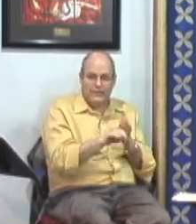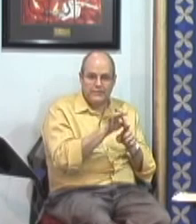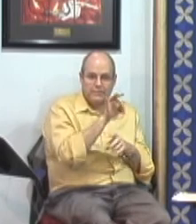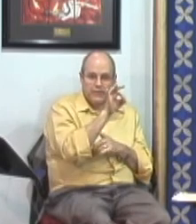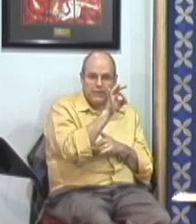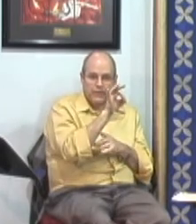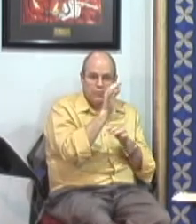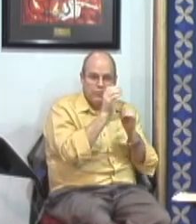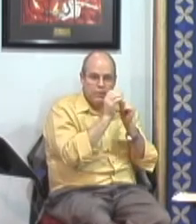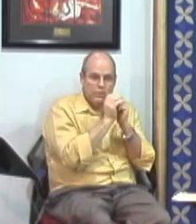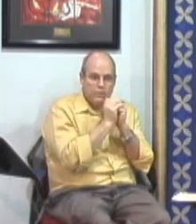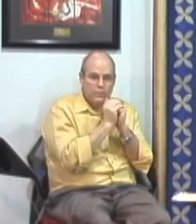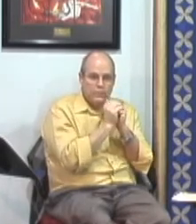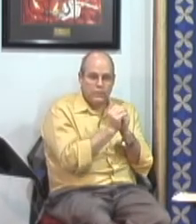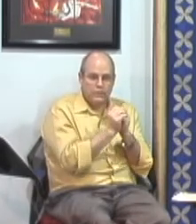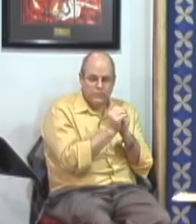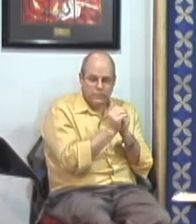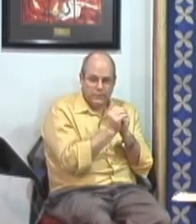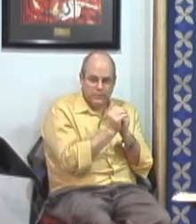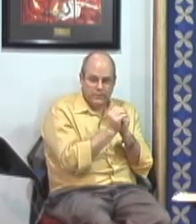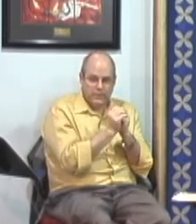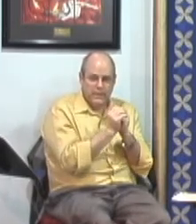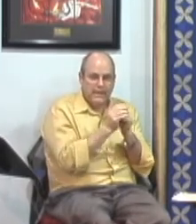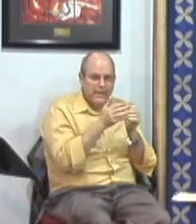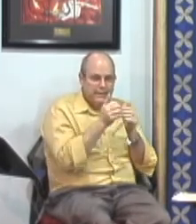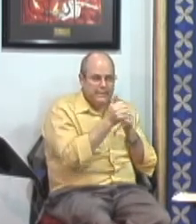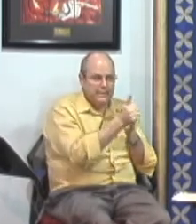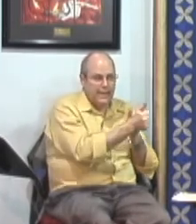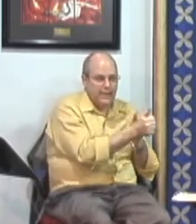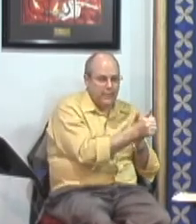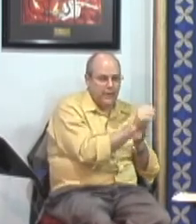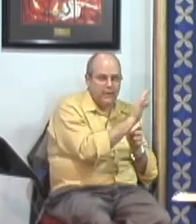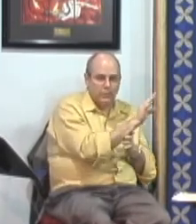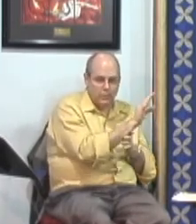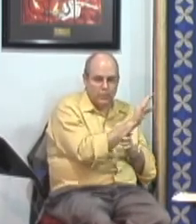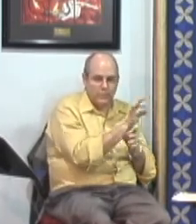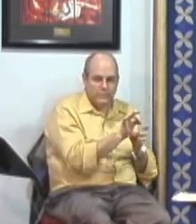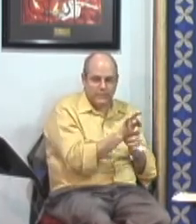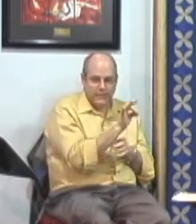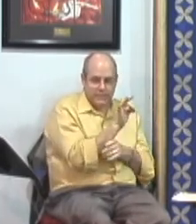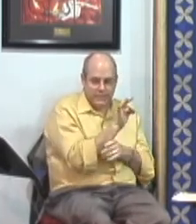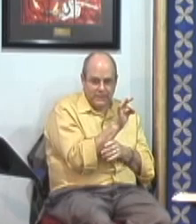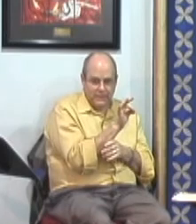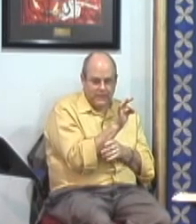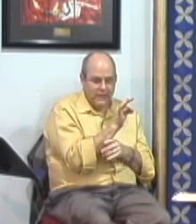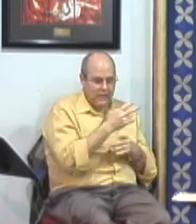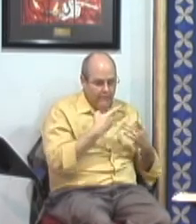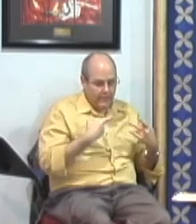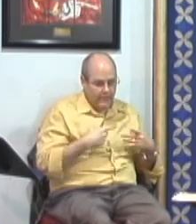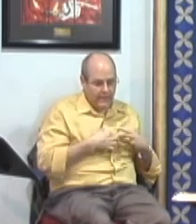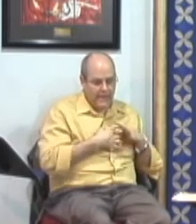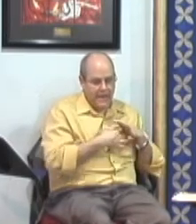worship God as led by your spirit, not your soul, your flesh, from a place of